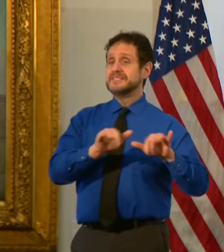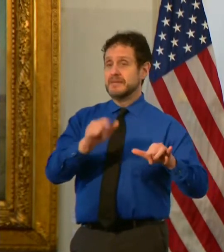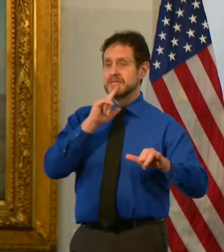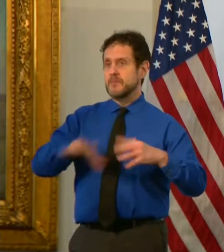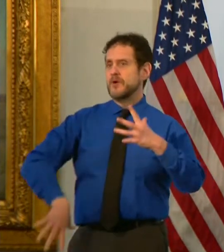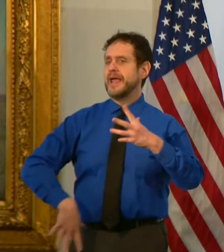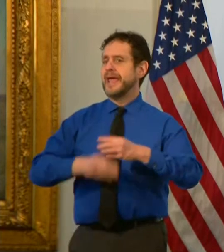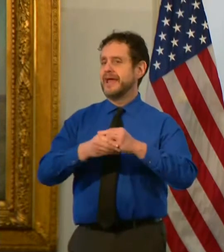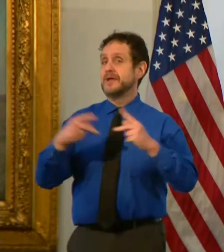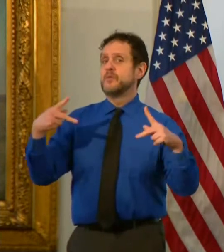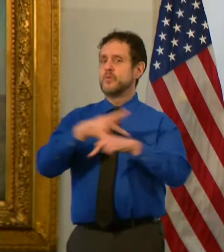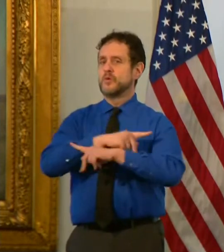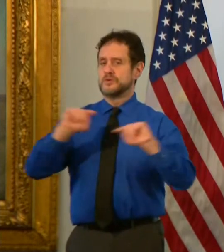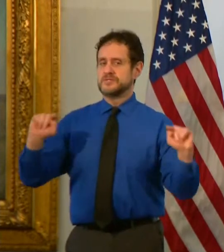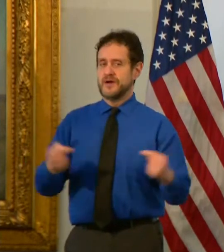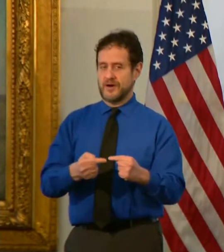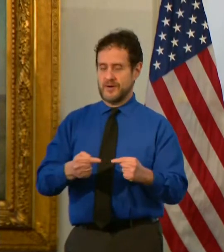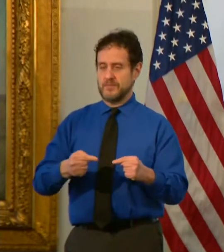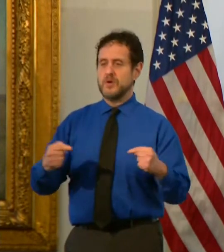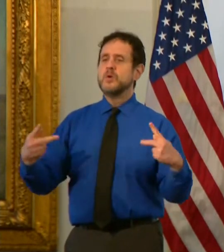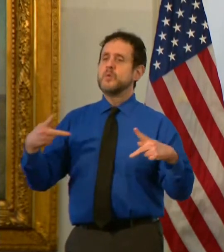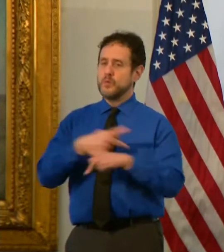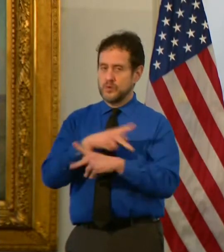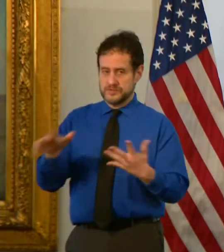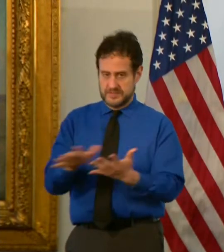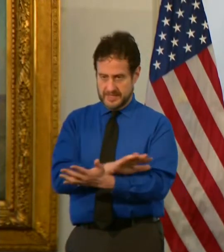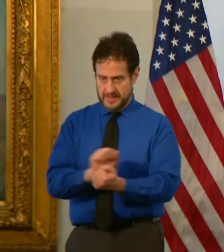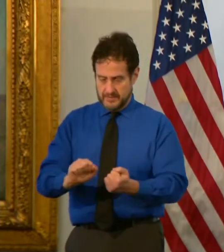We need to be able to understand and recognize